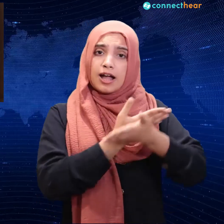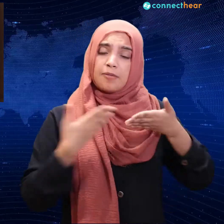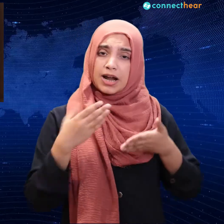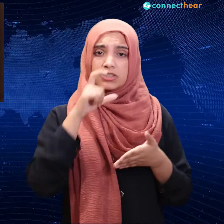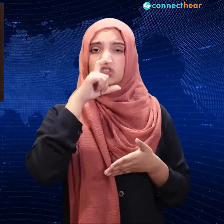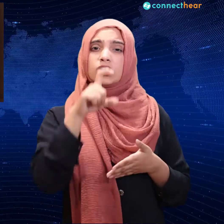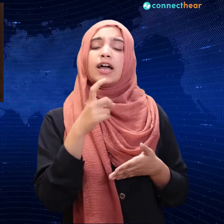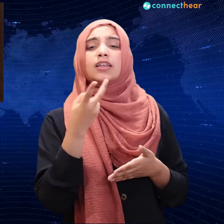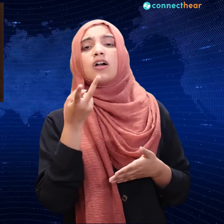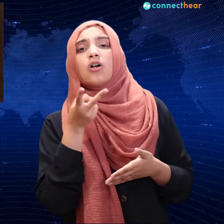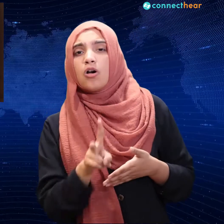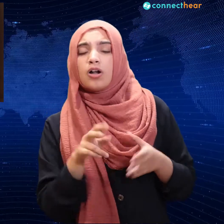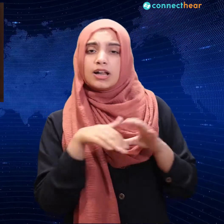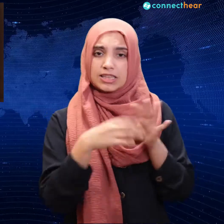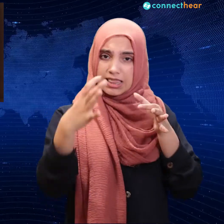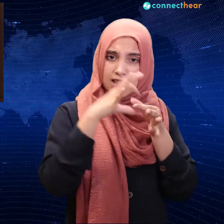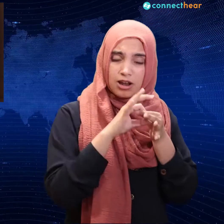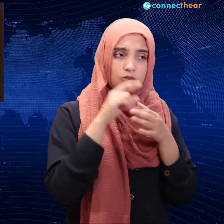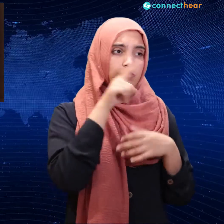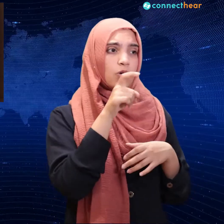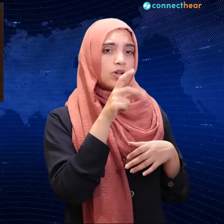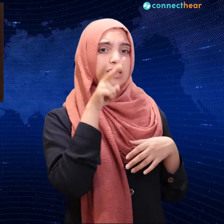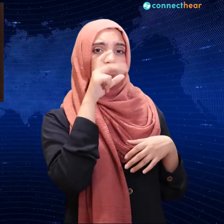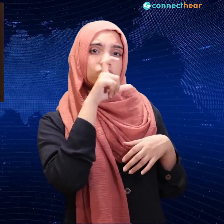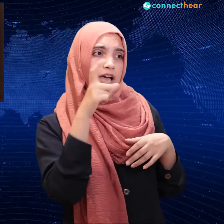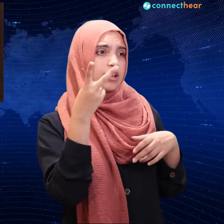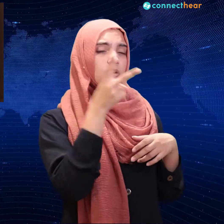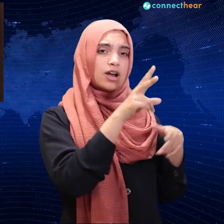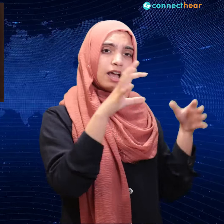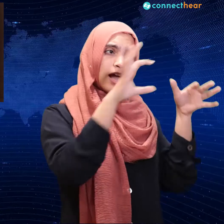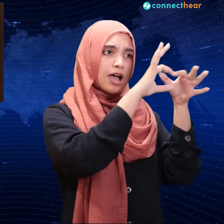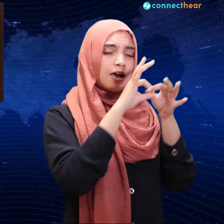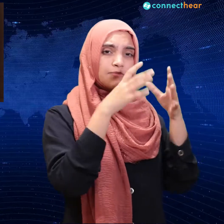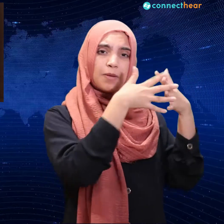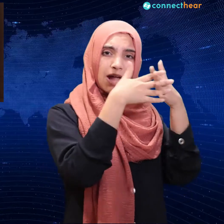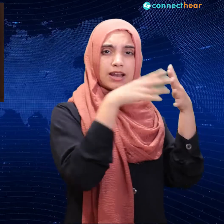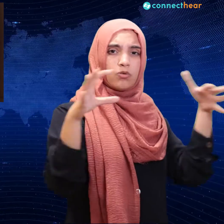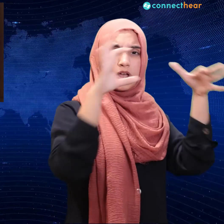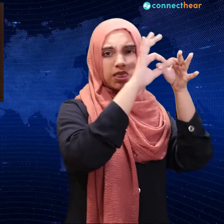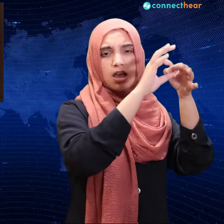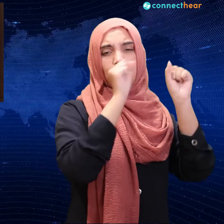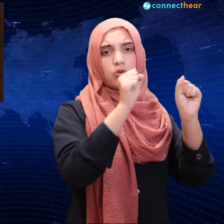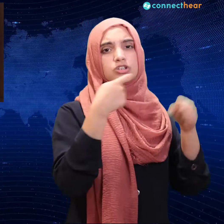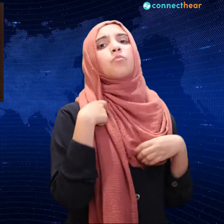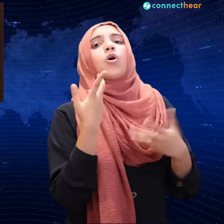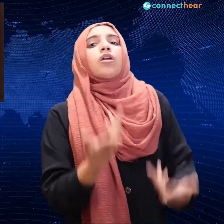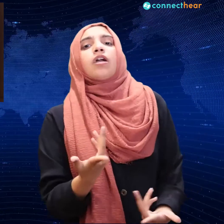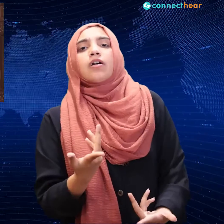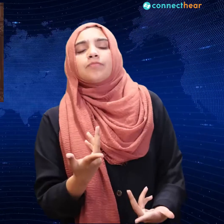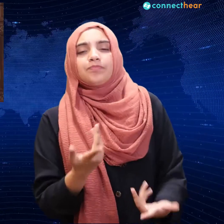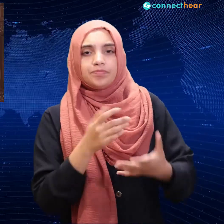not dependent on what it is with US. We would like a normal relationship with the US, I repeat, like it has with India.